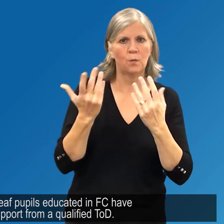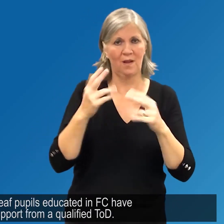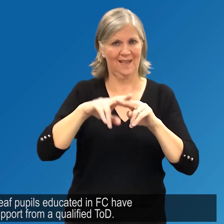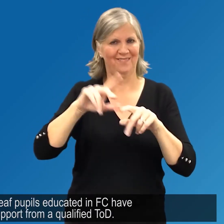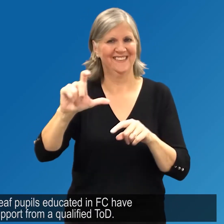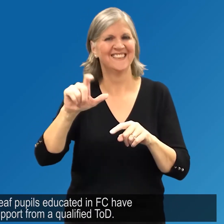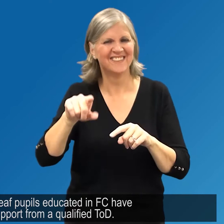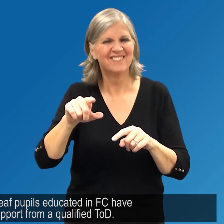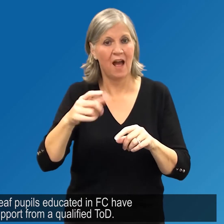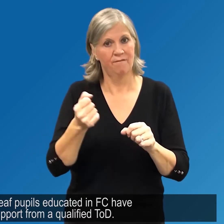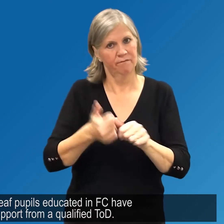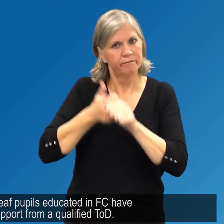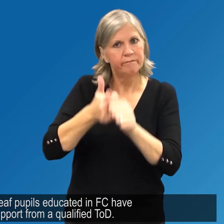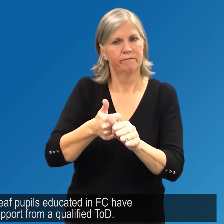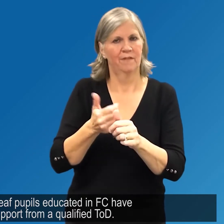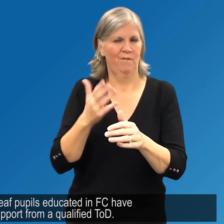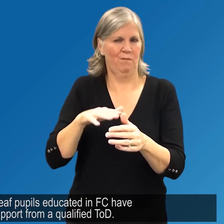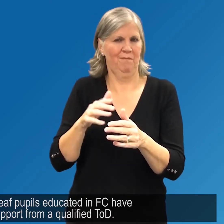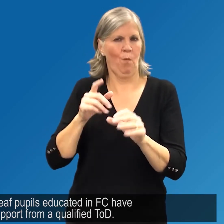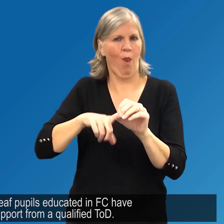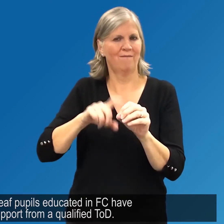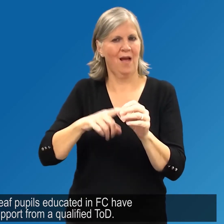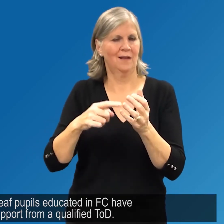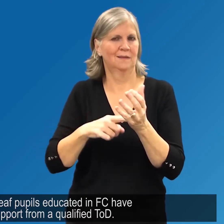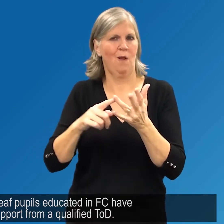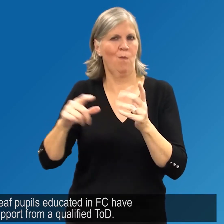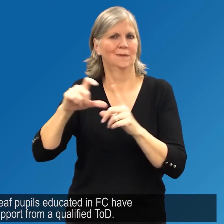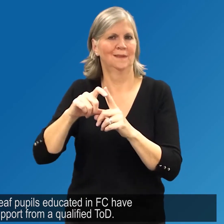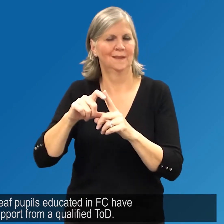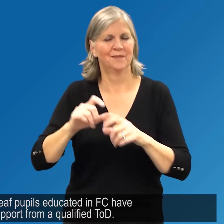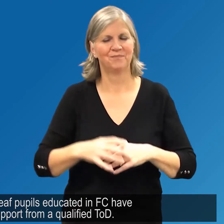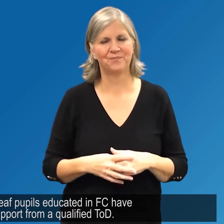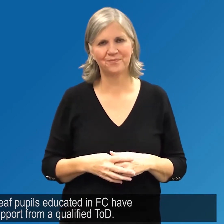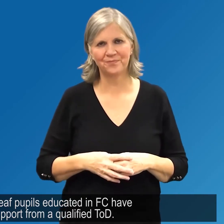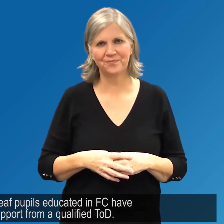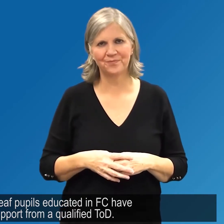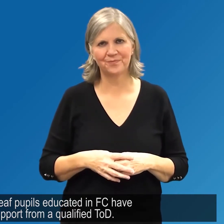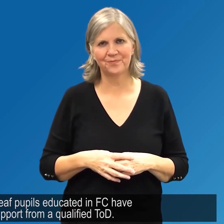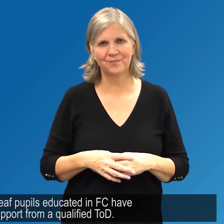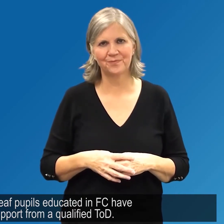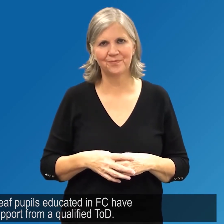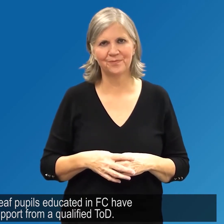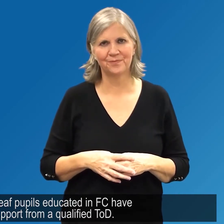All D-deaf pupils educated in FC have support from a qualified TOD.